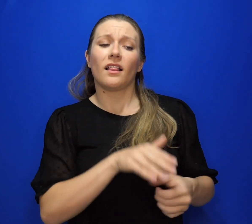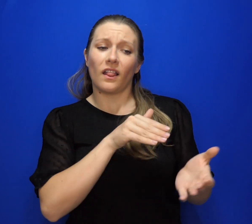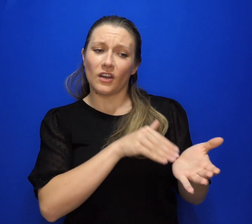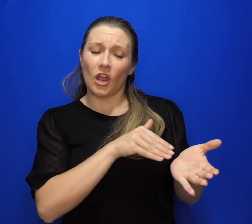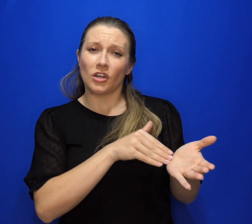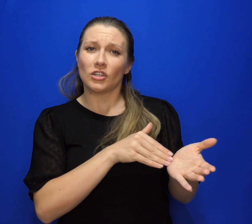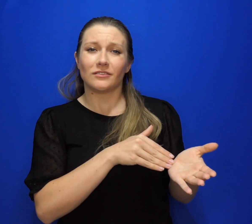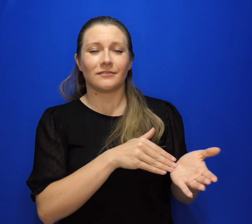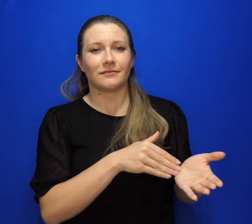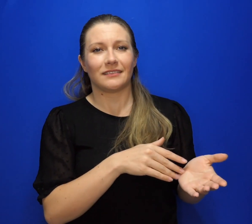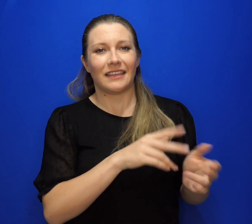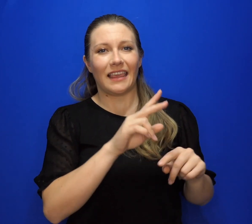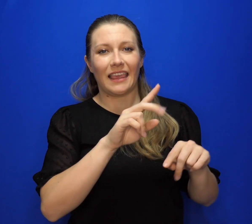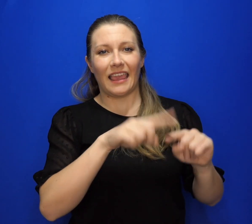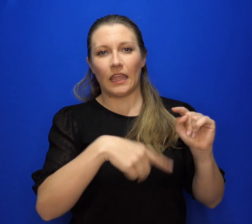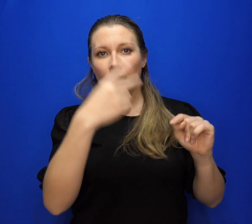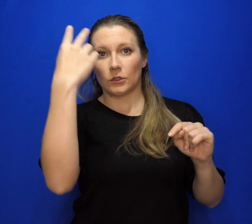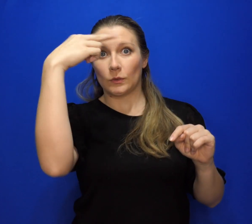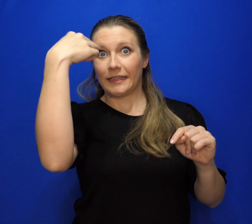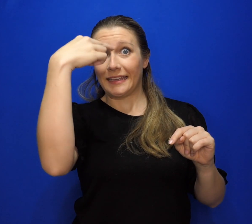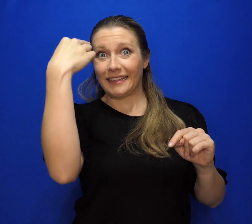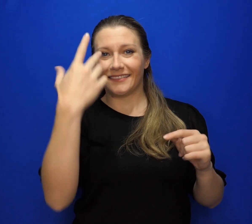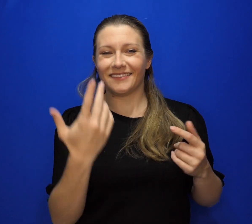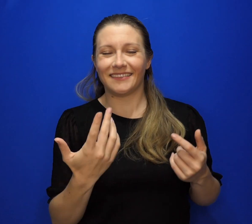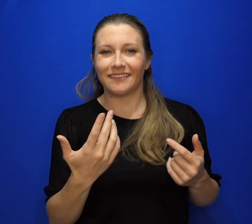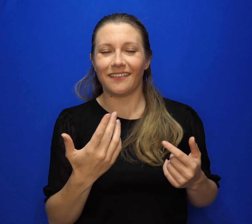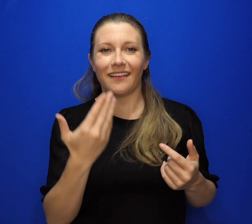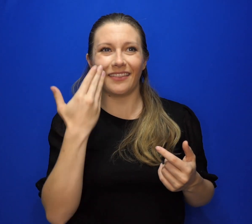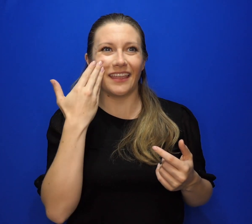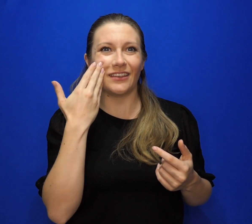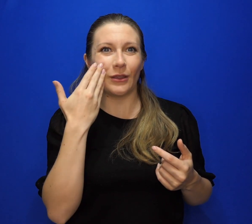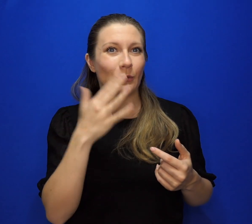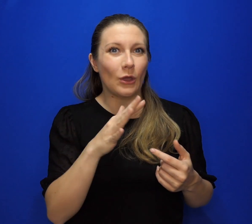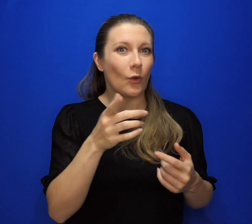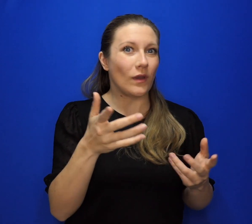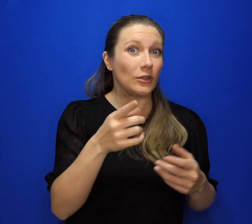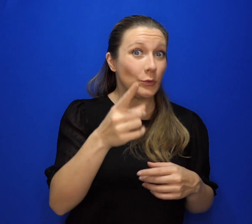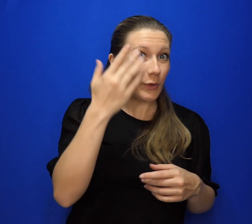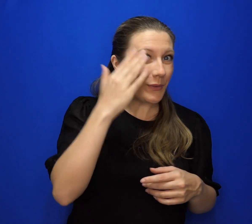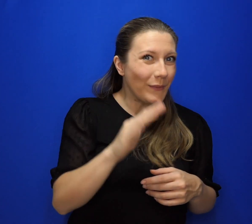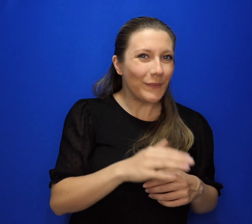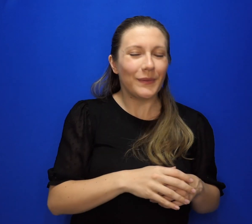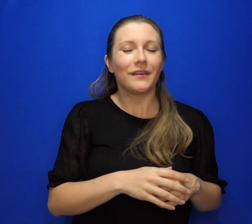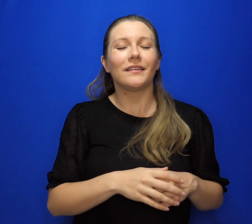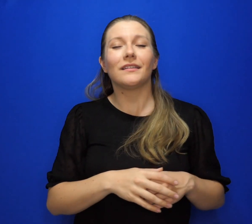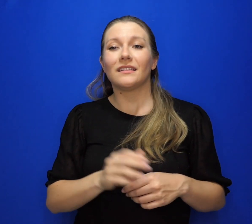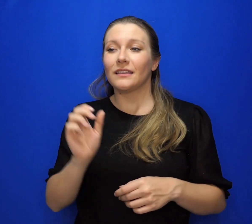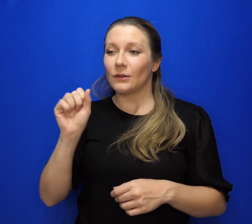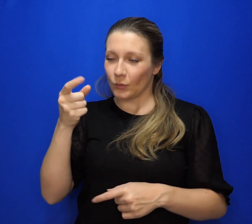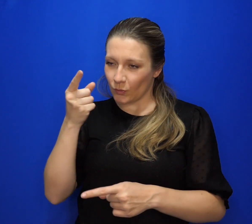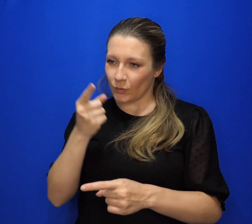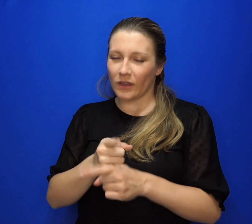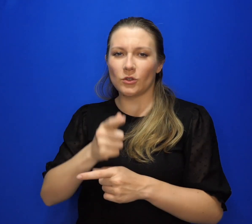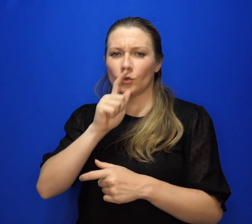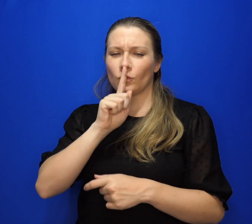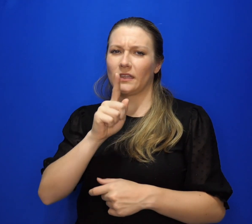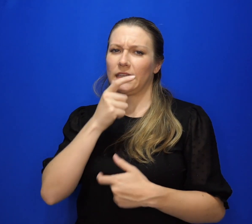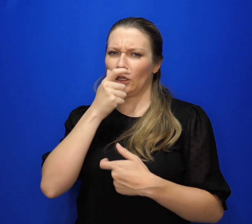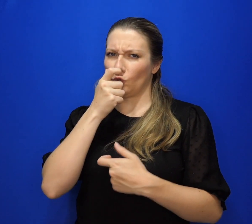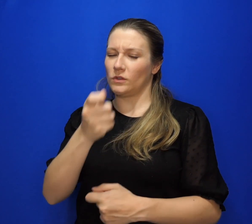Right. They don't know what you don't know. It's an absolutely interesting situation because you're 100% right. Like, while it's